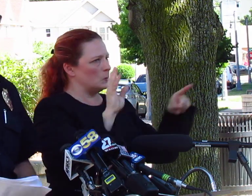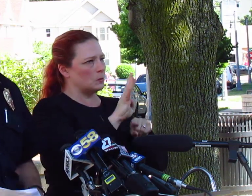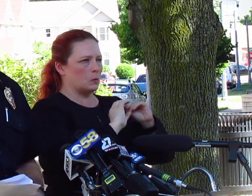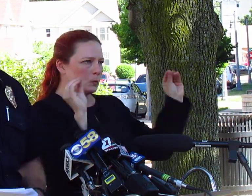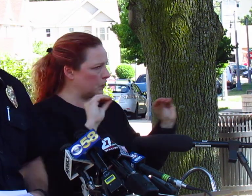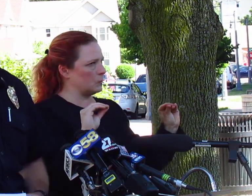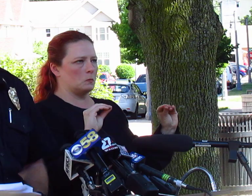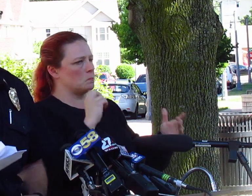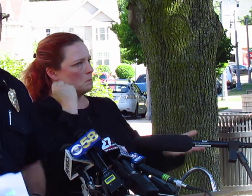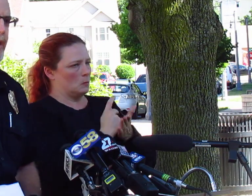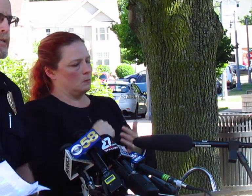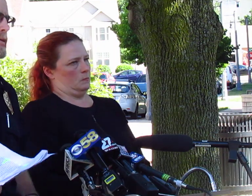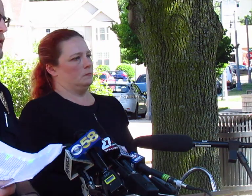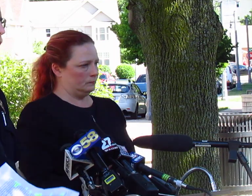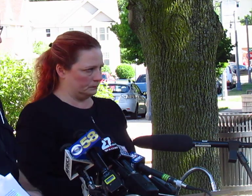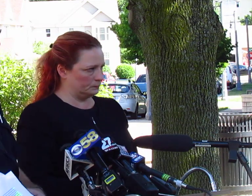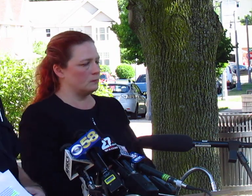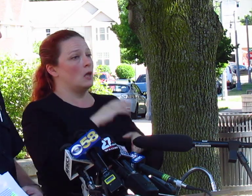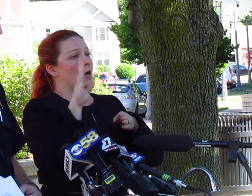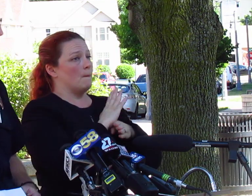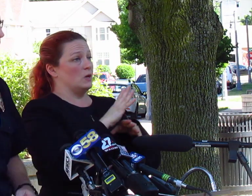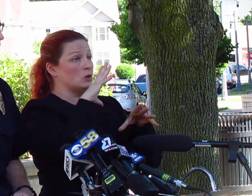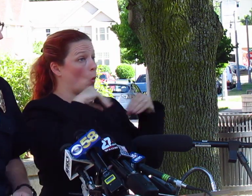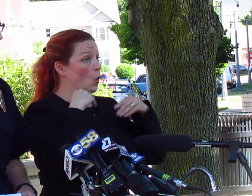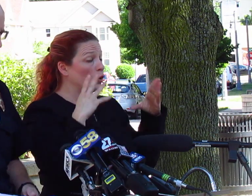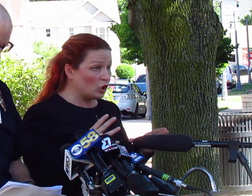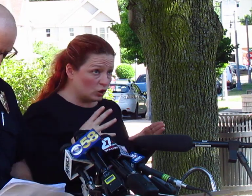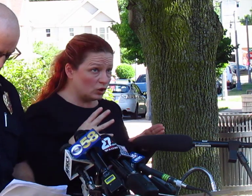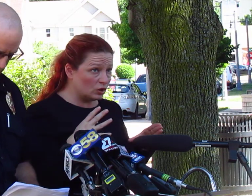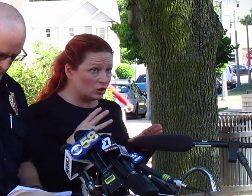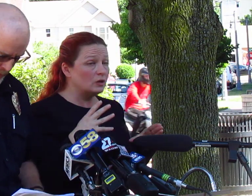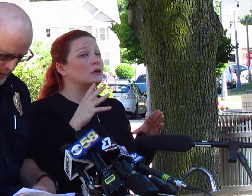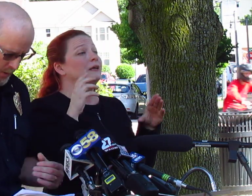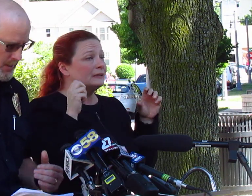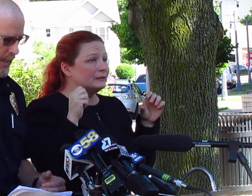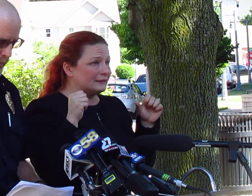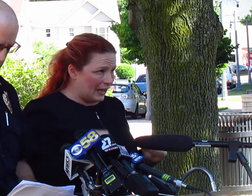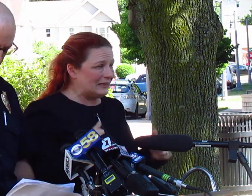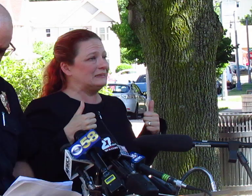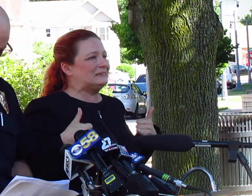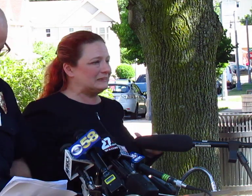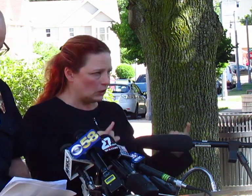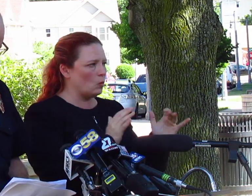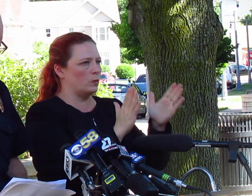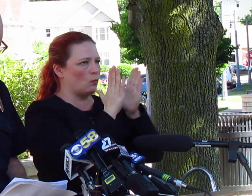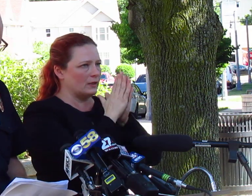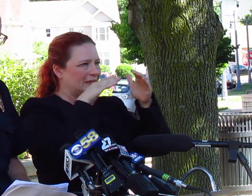residents are still able to request to go inside the perimeter zone, inside the restricted